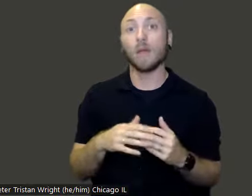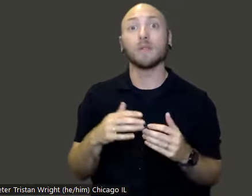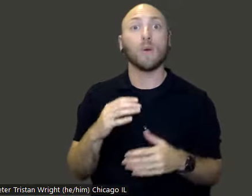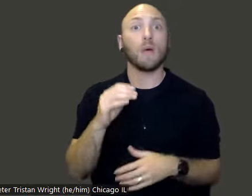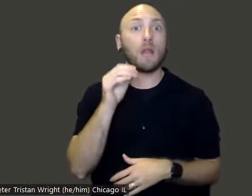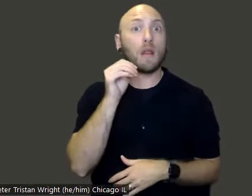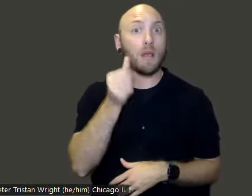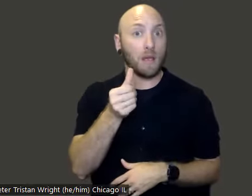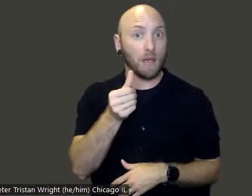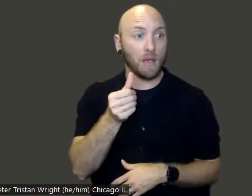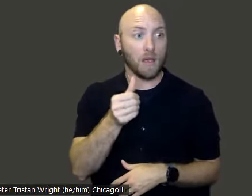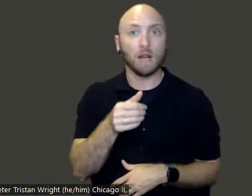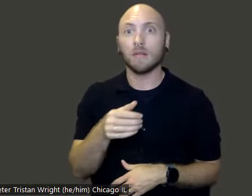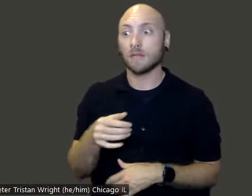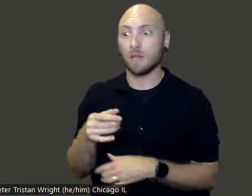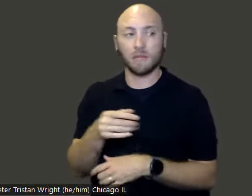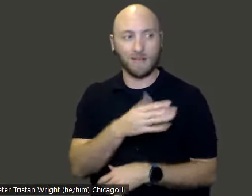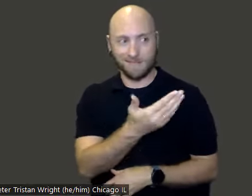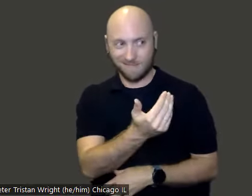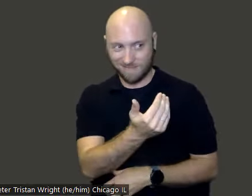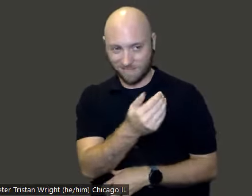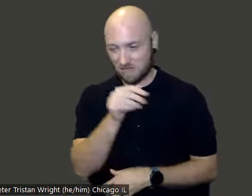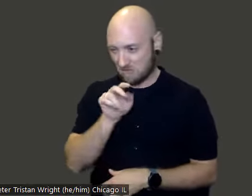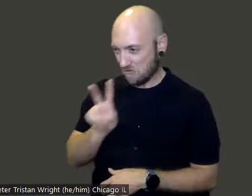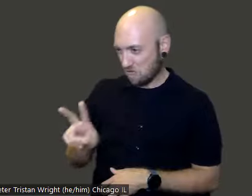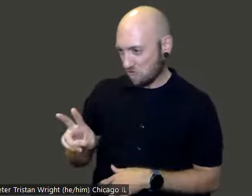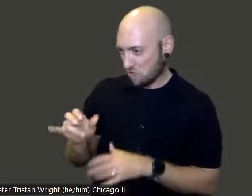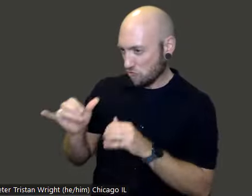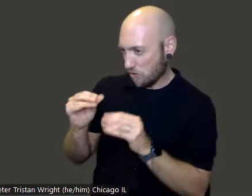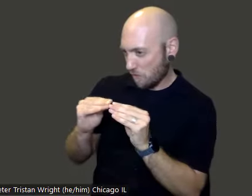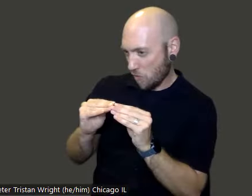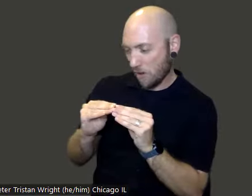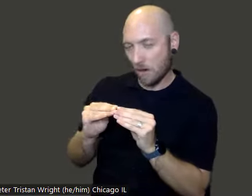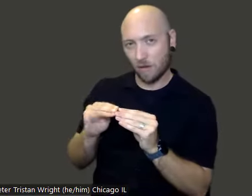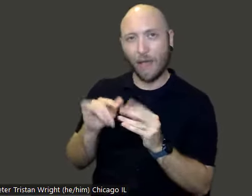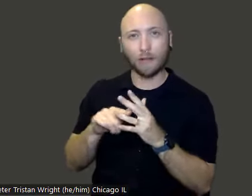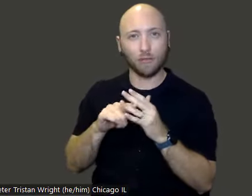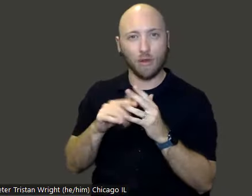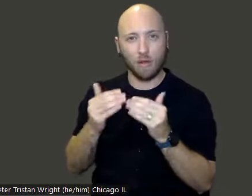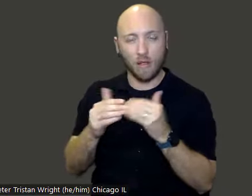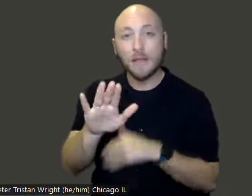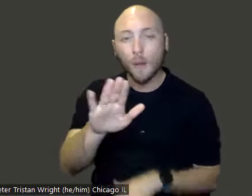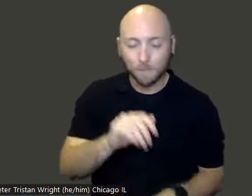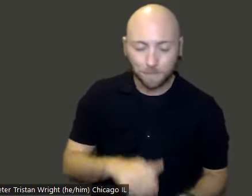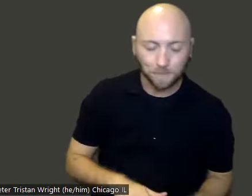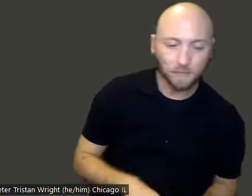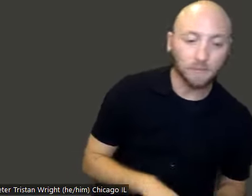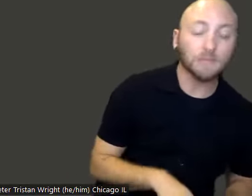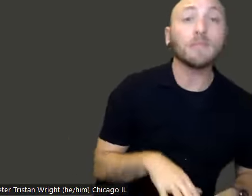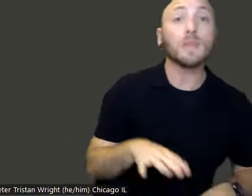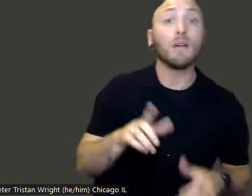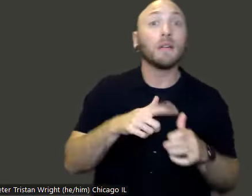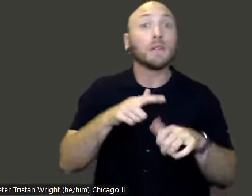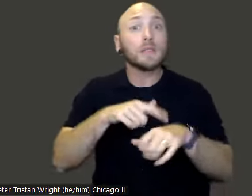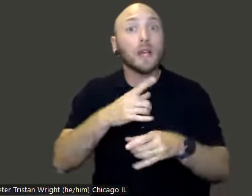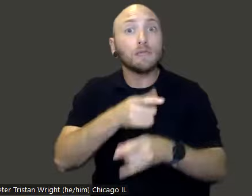drank more of it, and that's kind of where it started for me. And I didn't black out. I